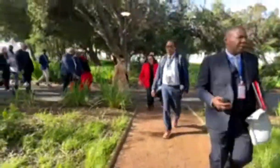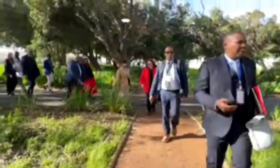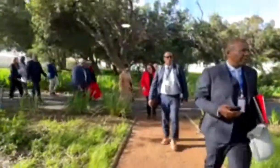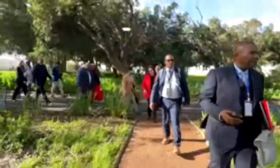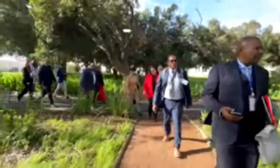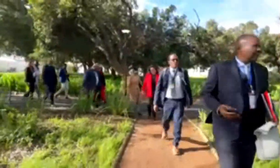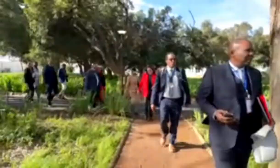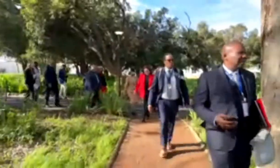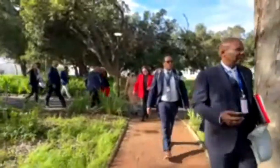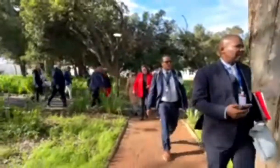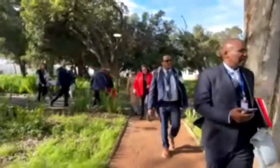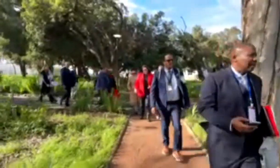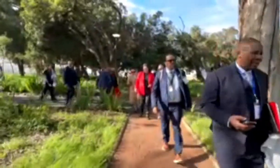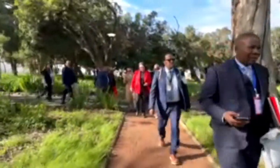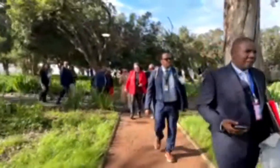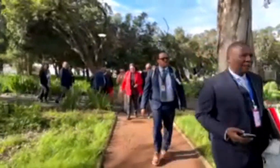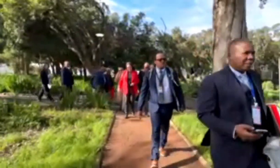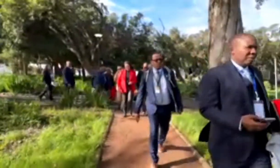No.